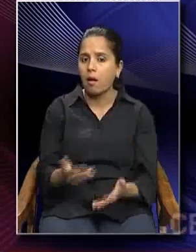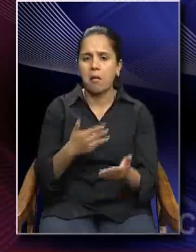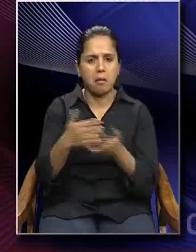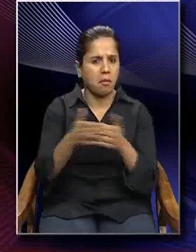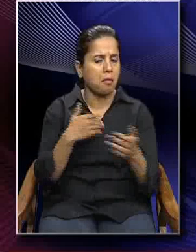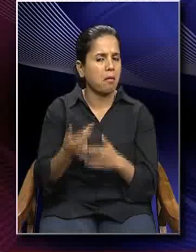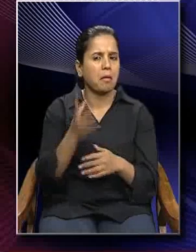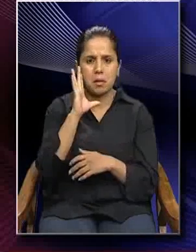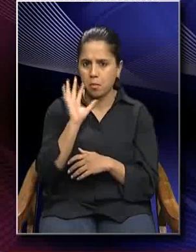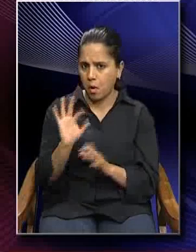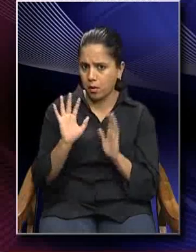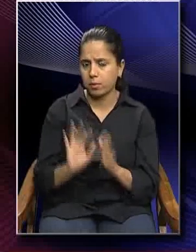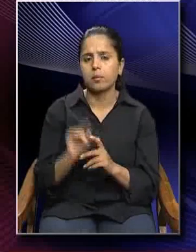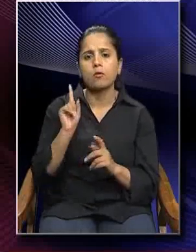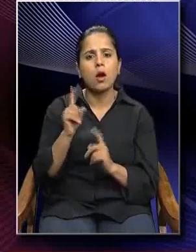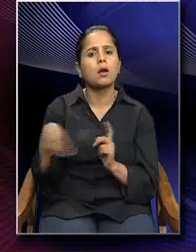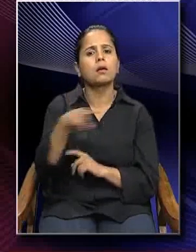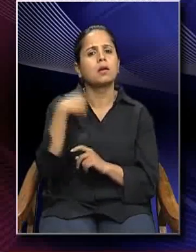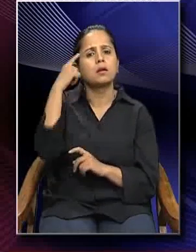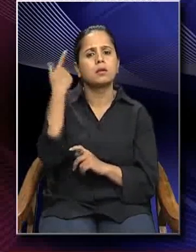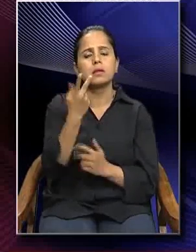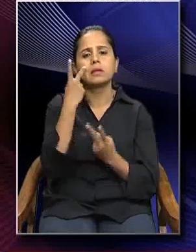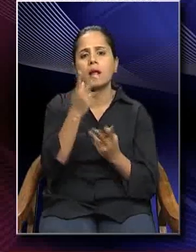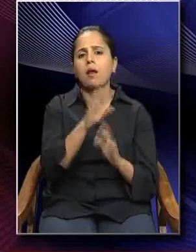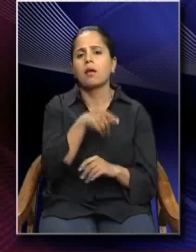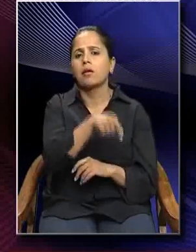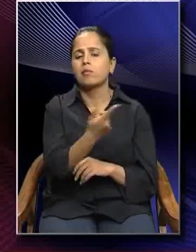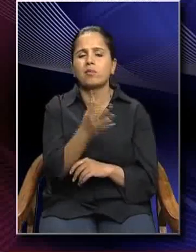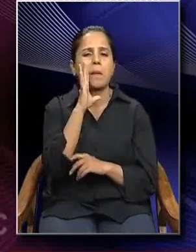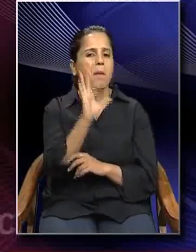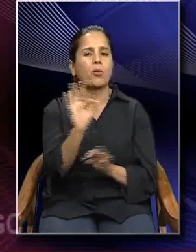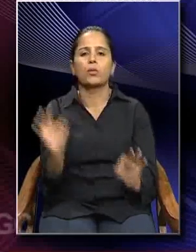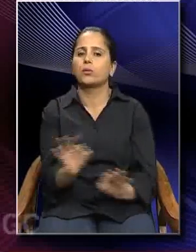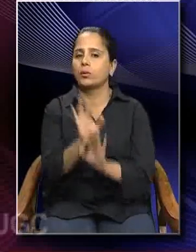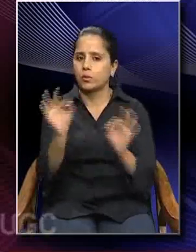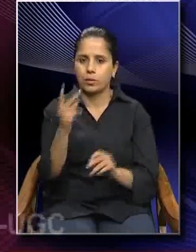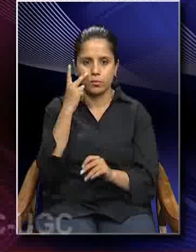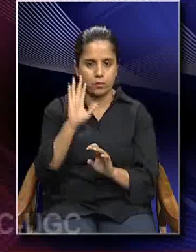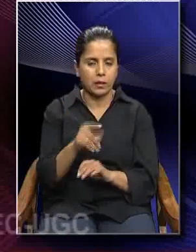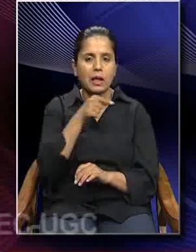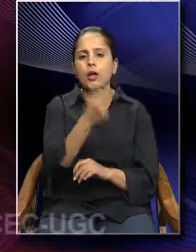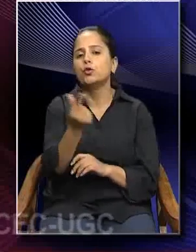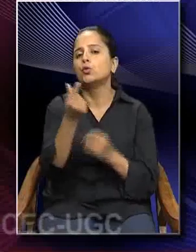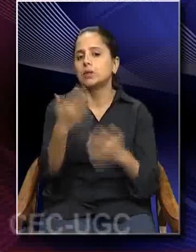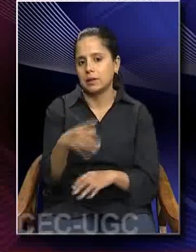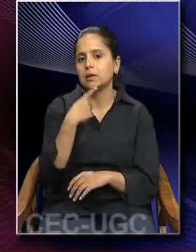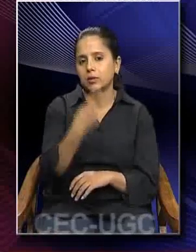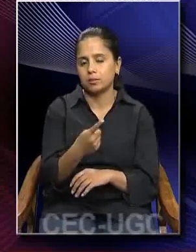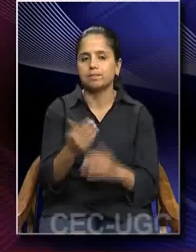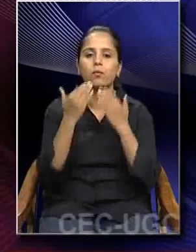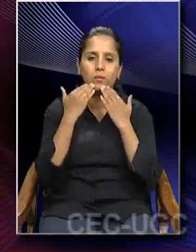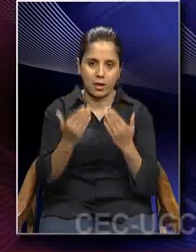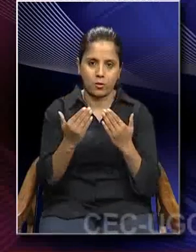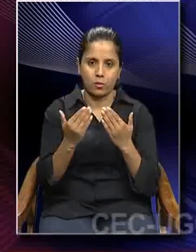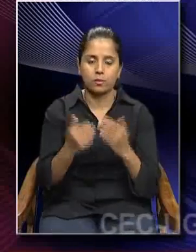however important, was considered as unimportant and unproductive. Thank you.